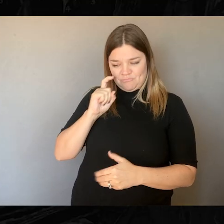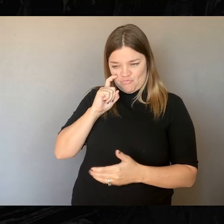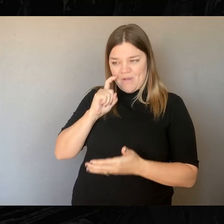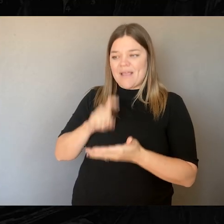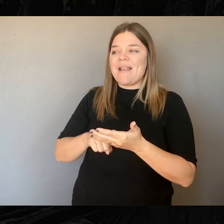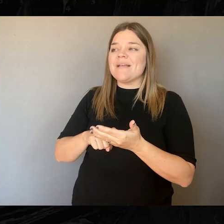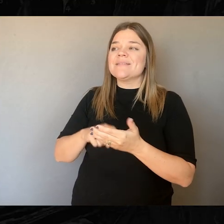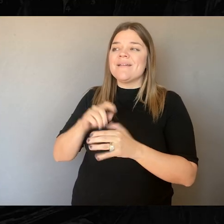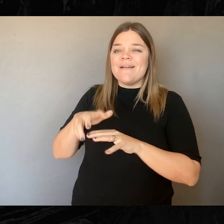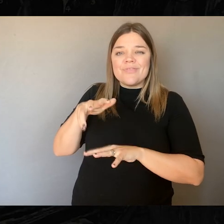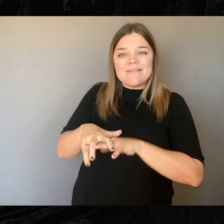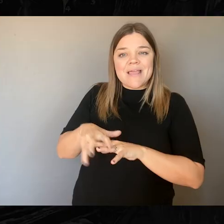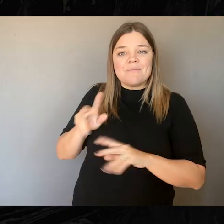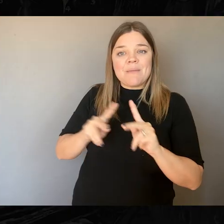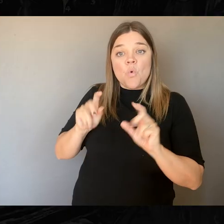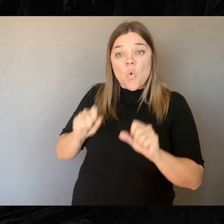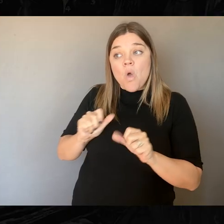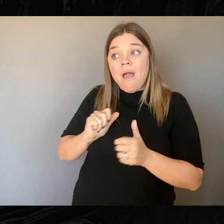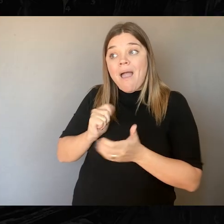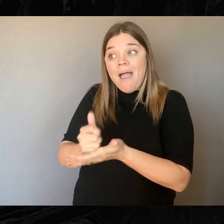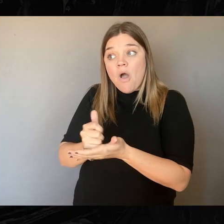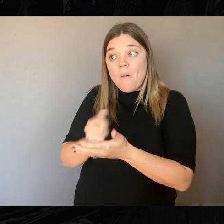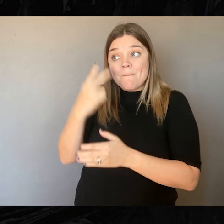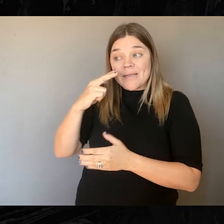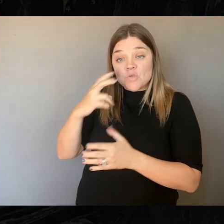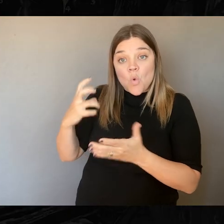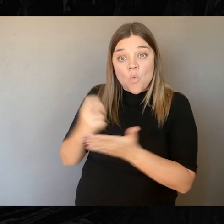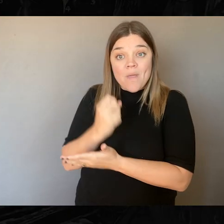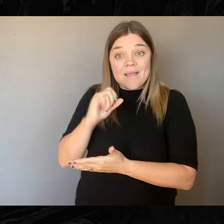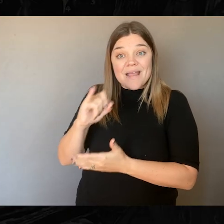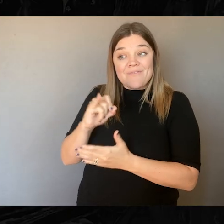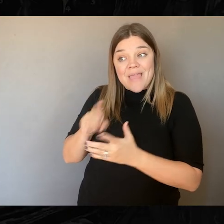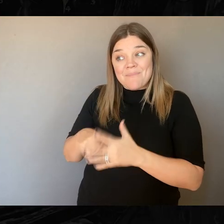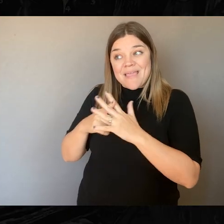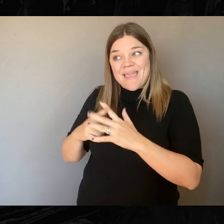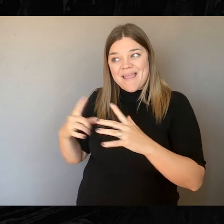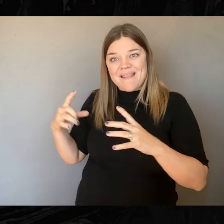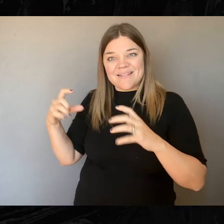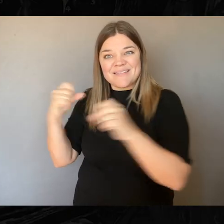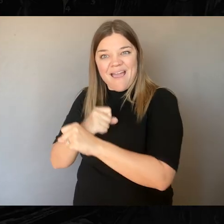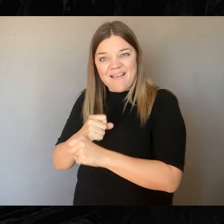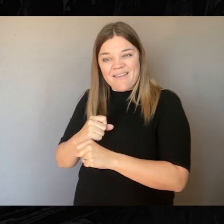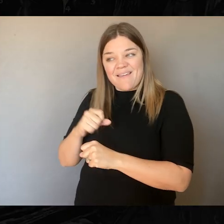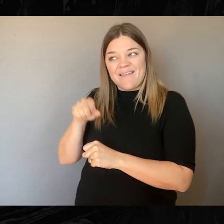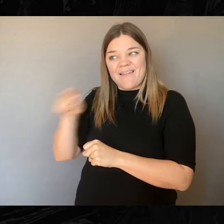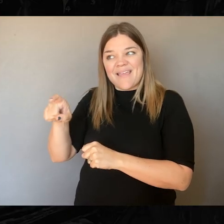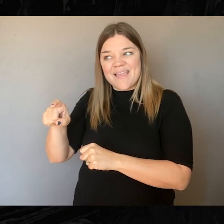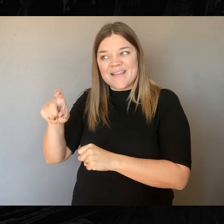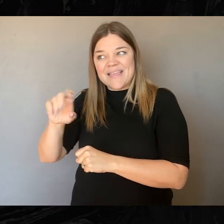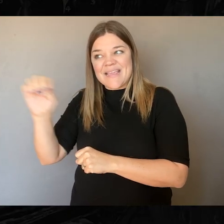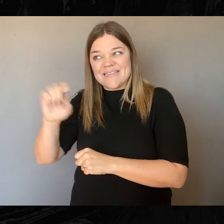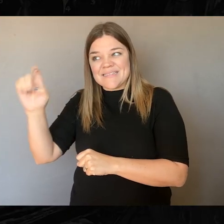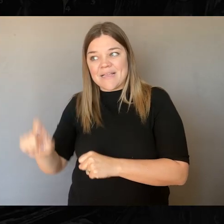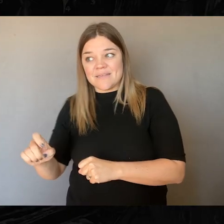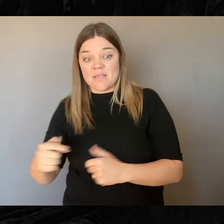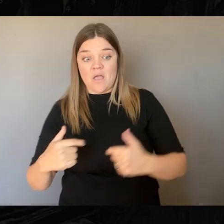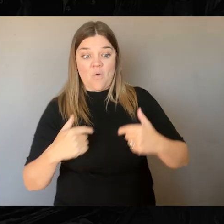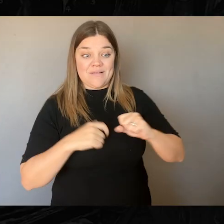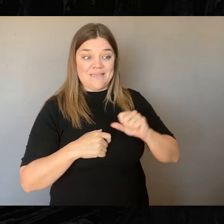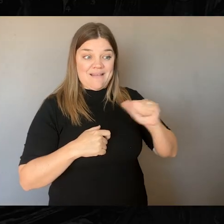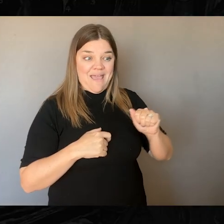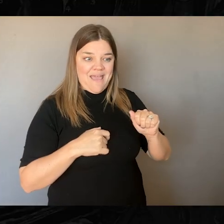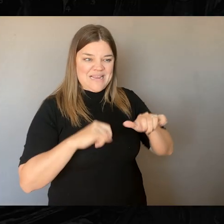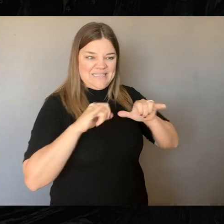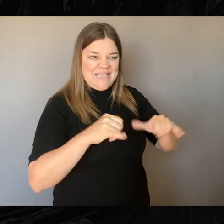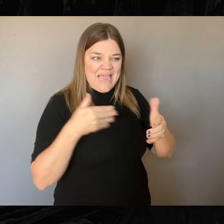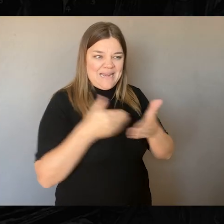native tribes could help Mexico win if they began attacking the Texans in East Texas, while Santa Anna surrounded the Alamo in San Antonio.